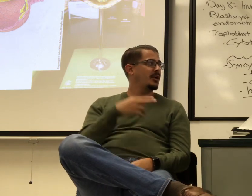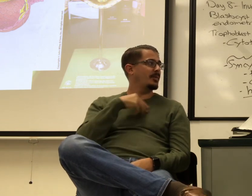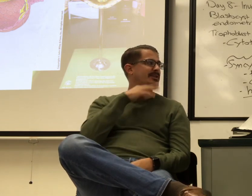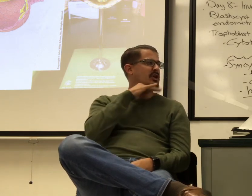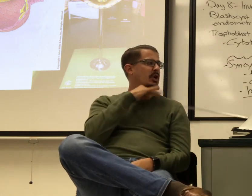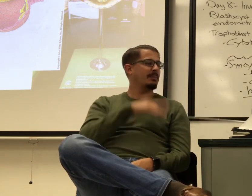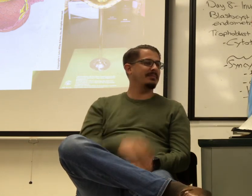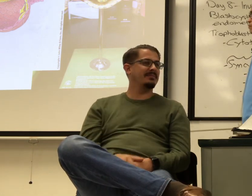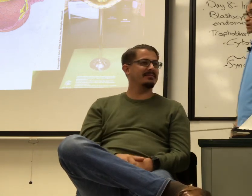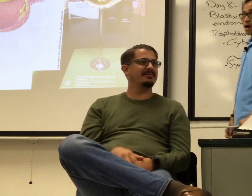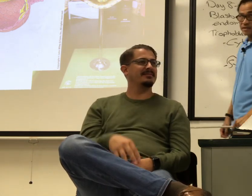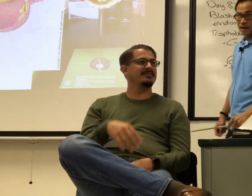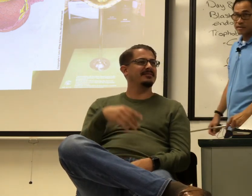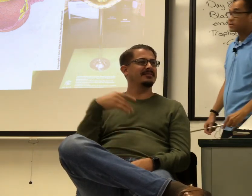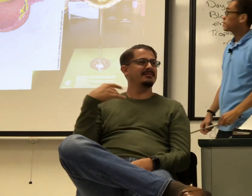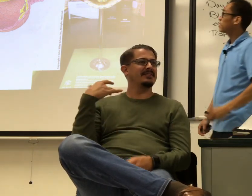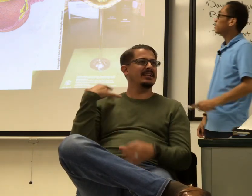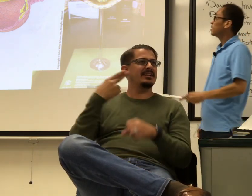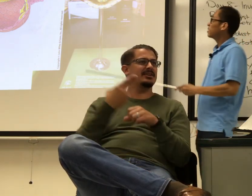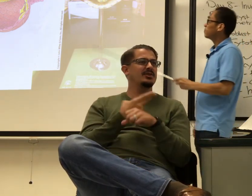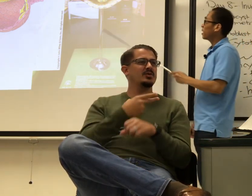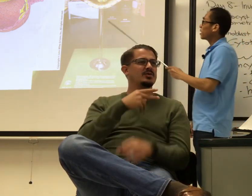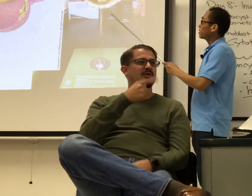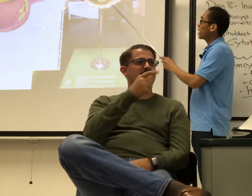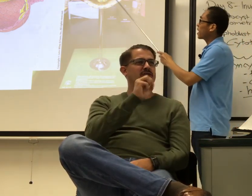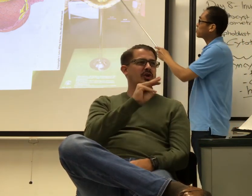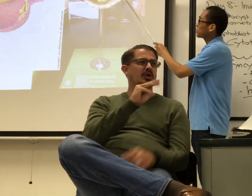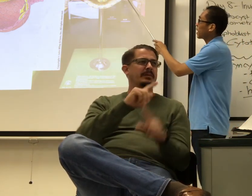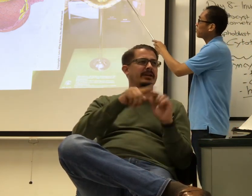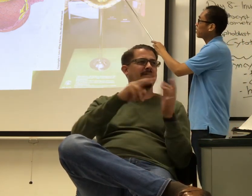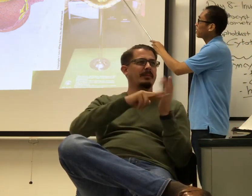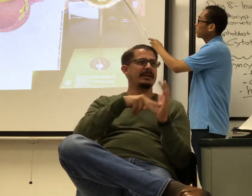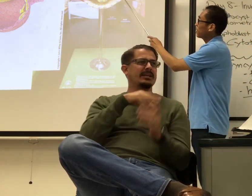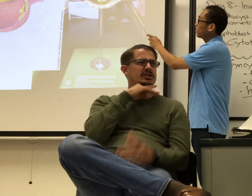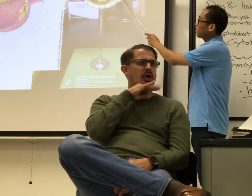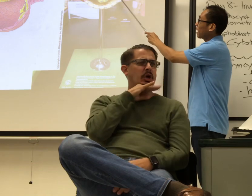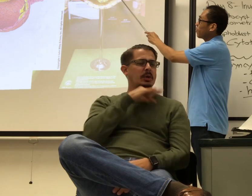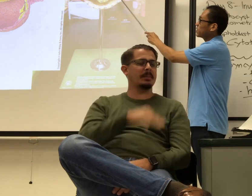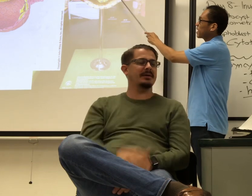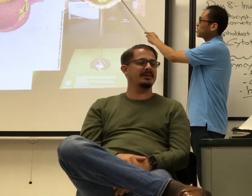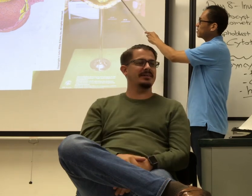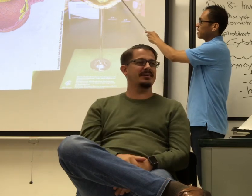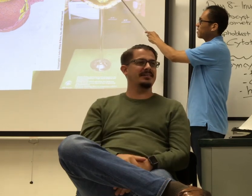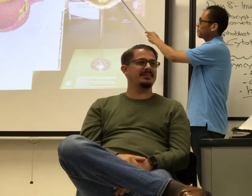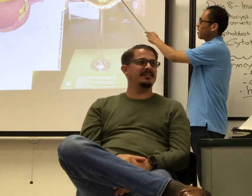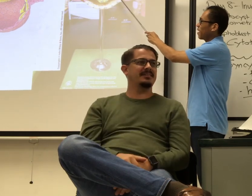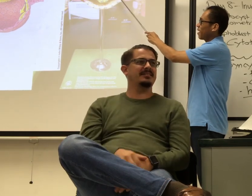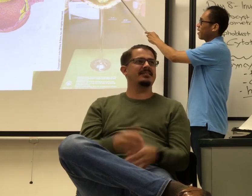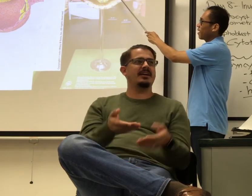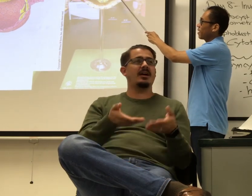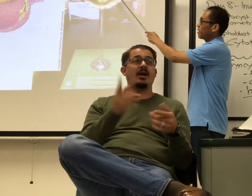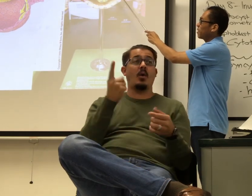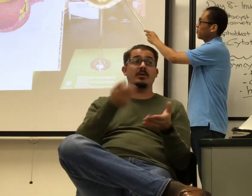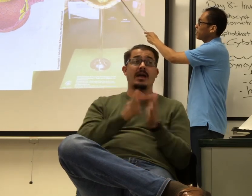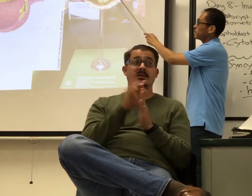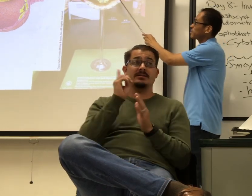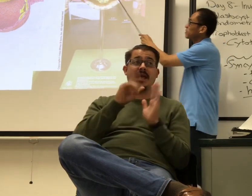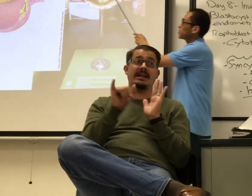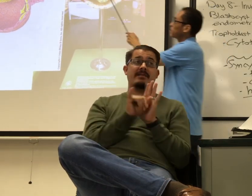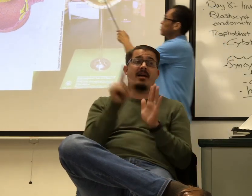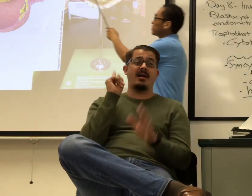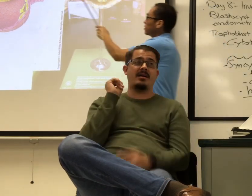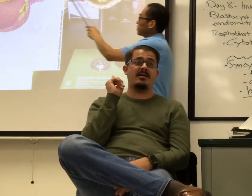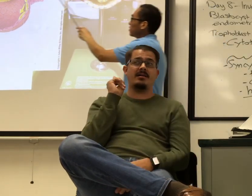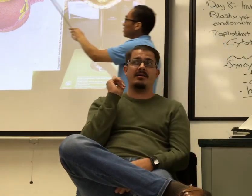We usually use germs in a different context, but yeah, that's what's happening. I always ask these, identify.